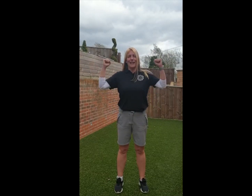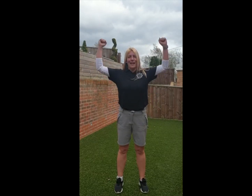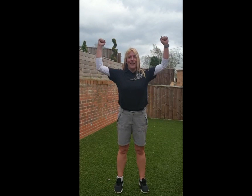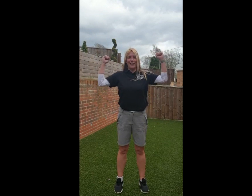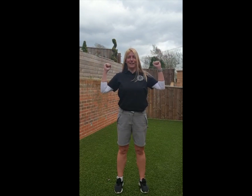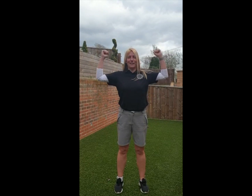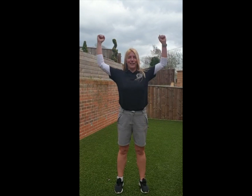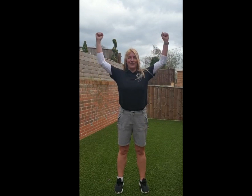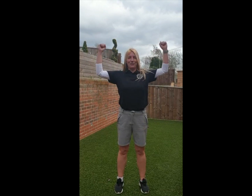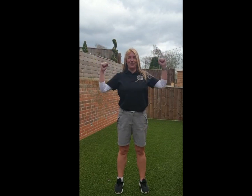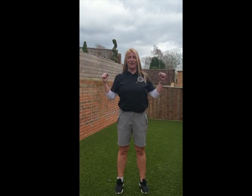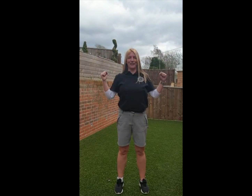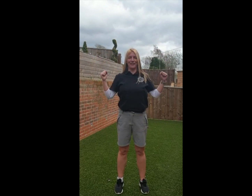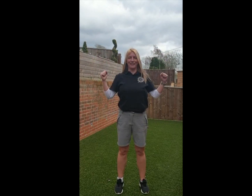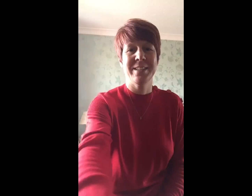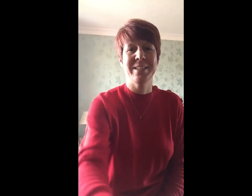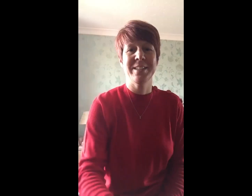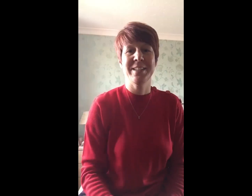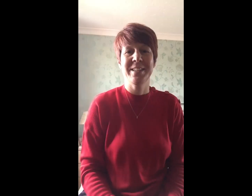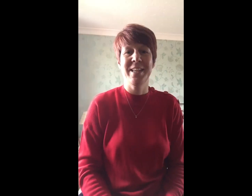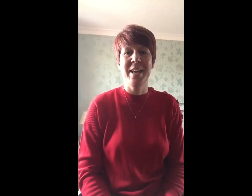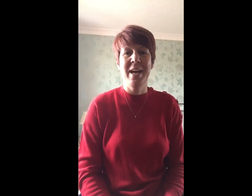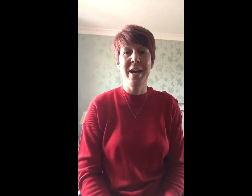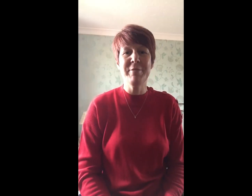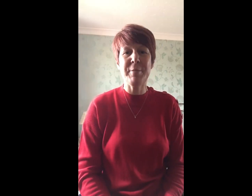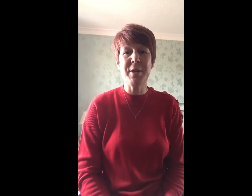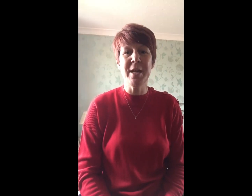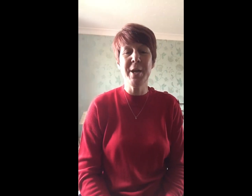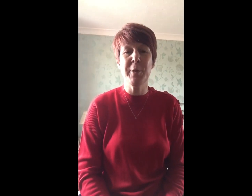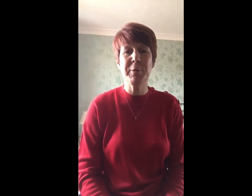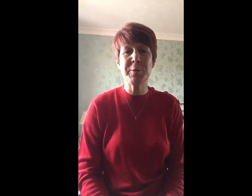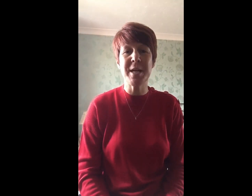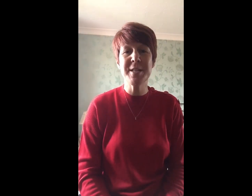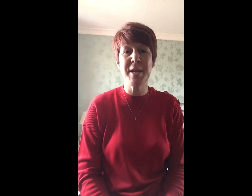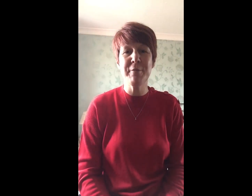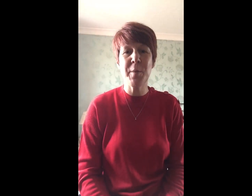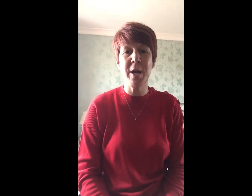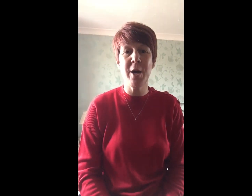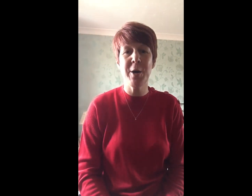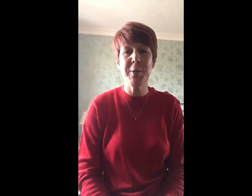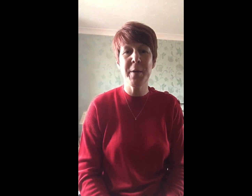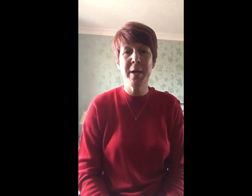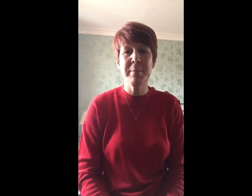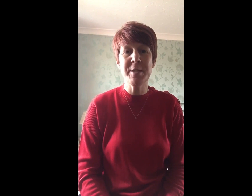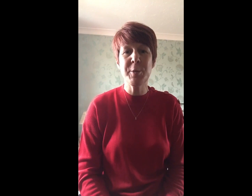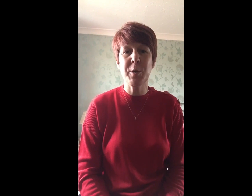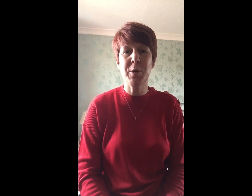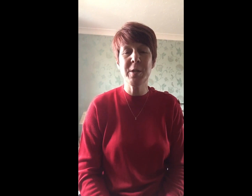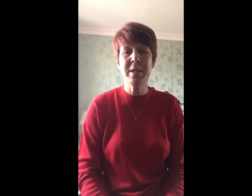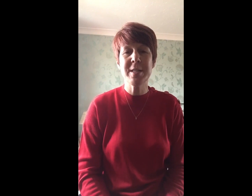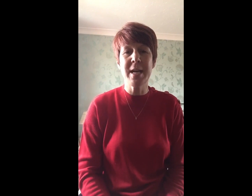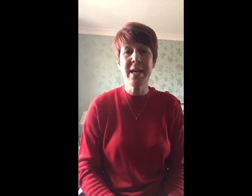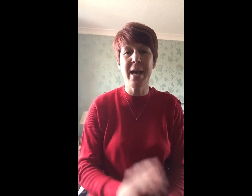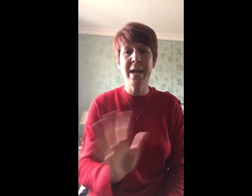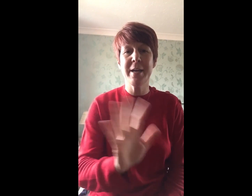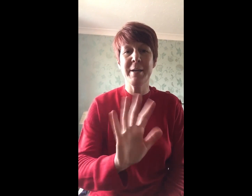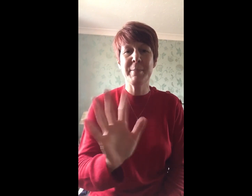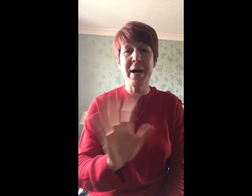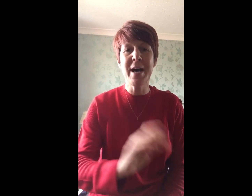Stay active. Hi everybody, hope you're all staying safe and well at home. Miss you all. Take care.